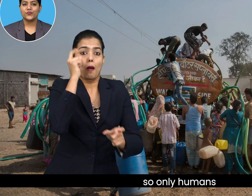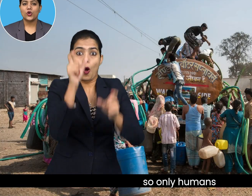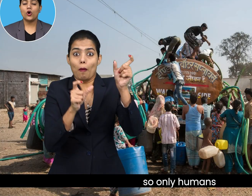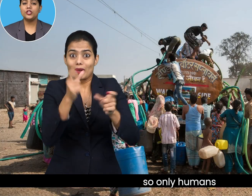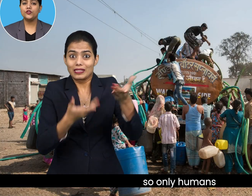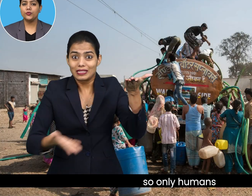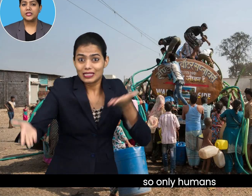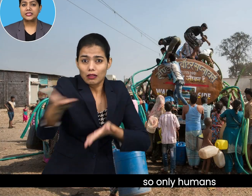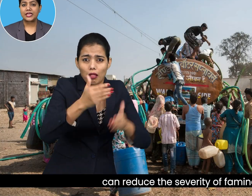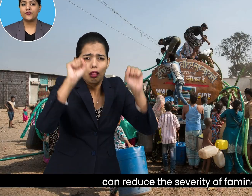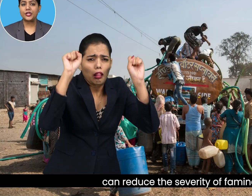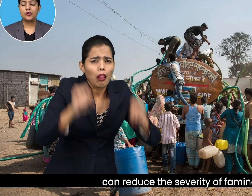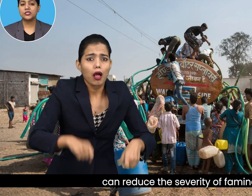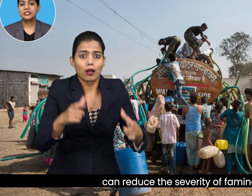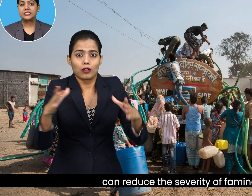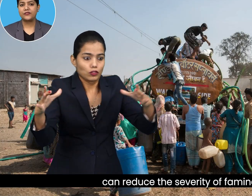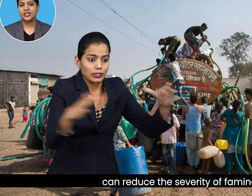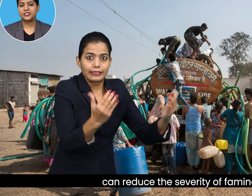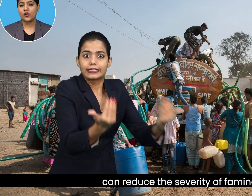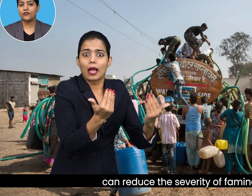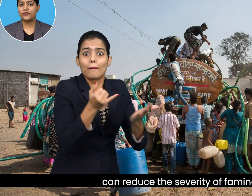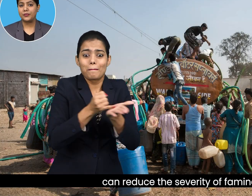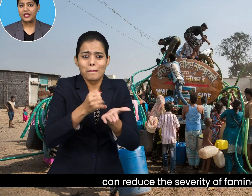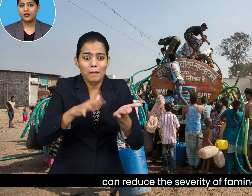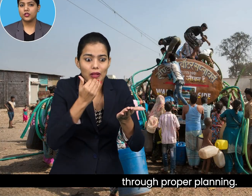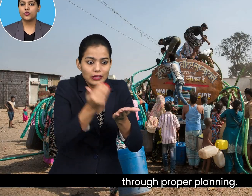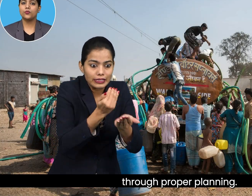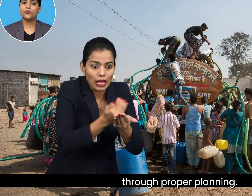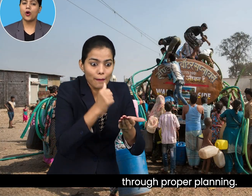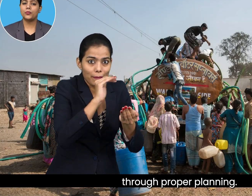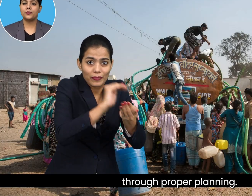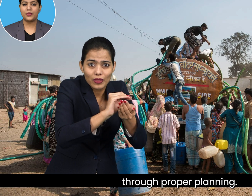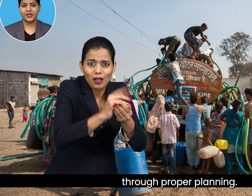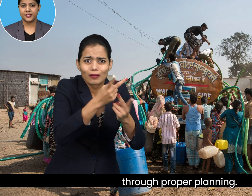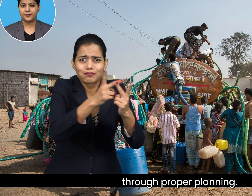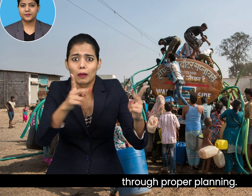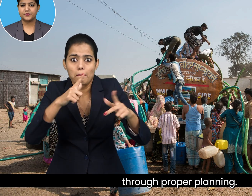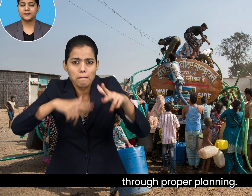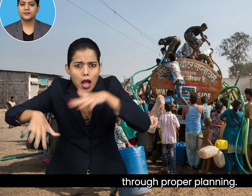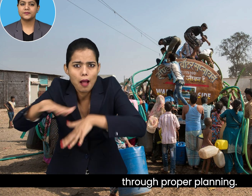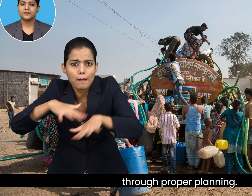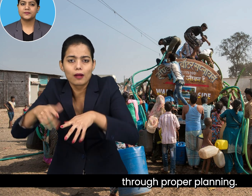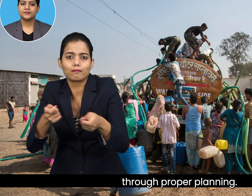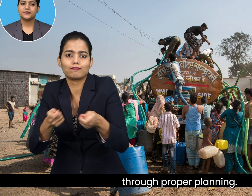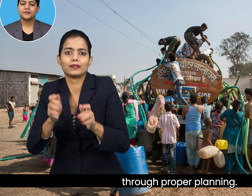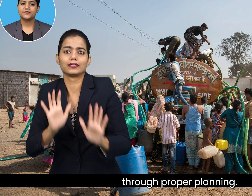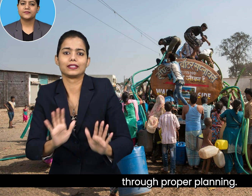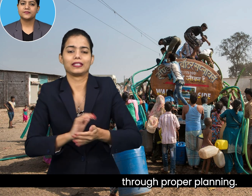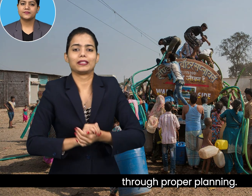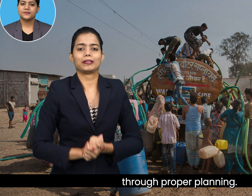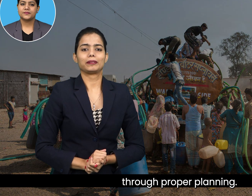So, only humans can reduce the severity of famine through proper planning.